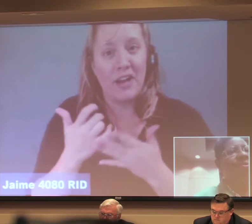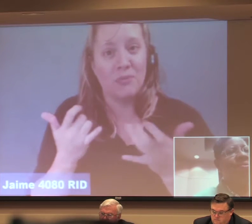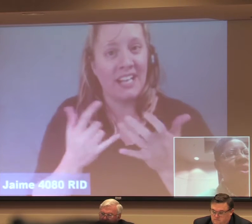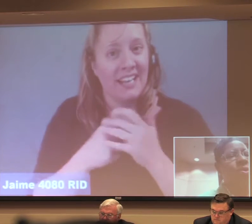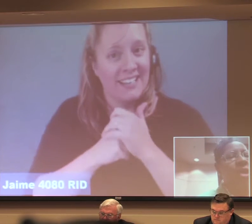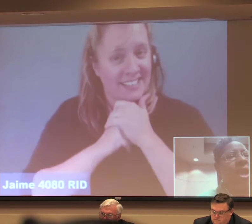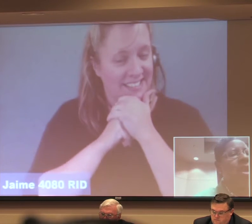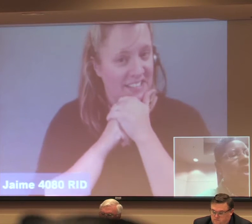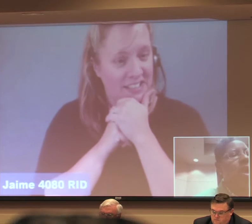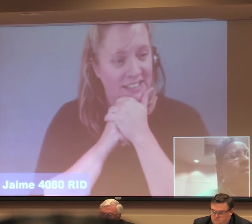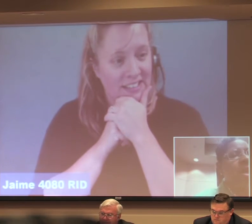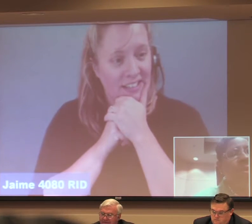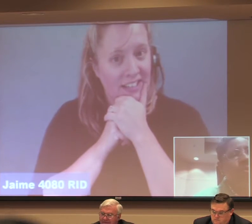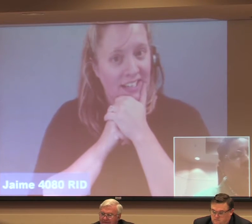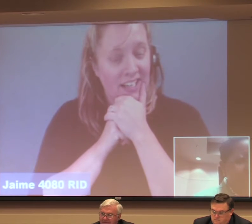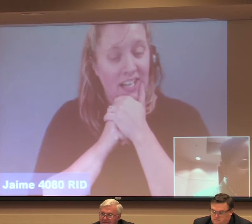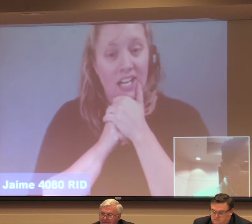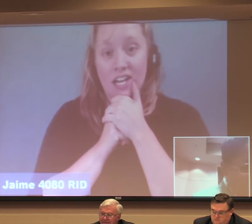today?